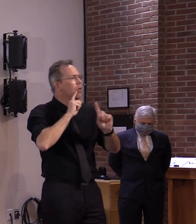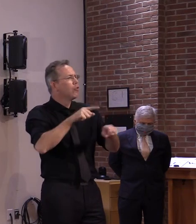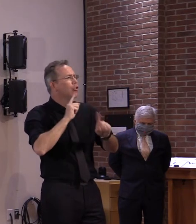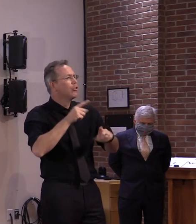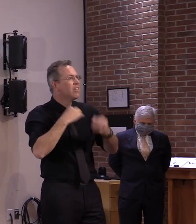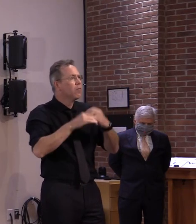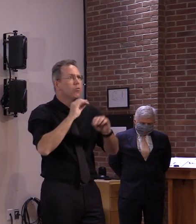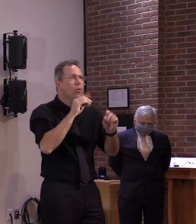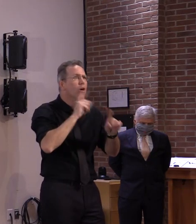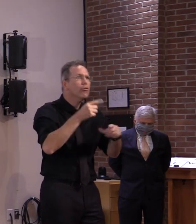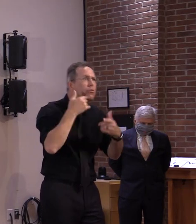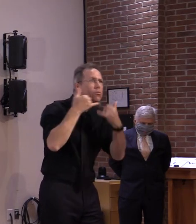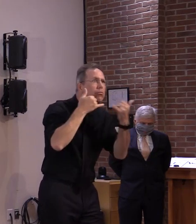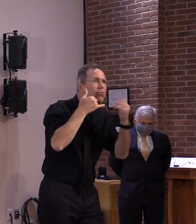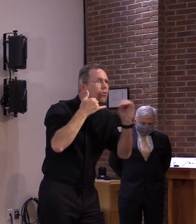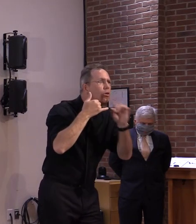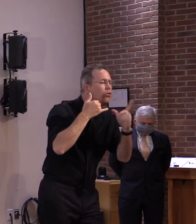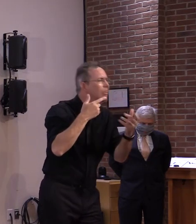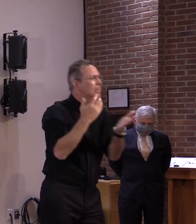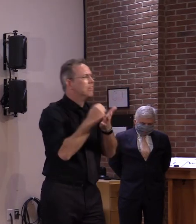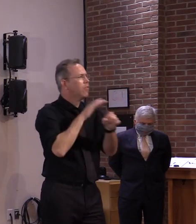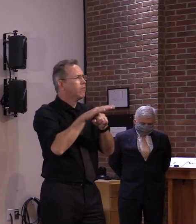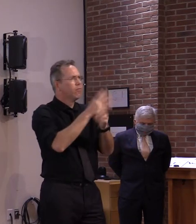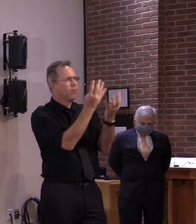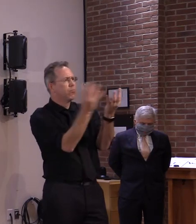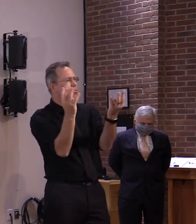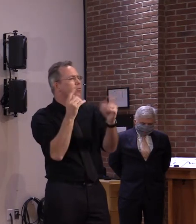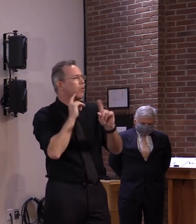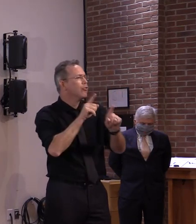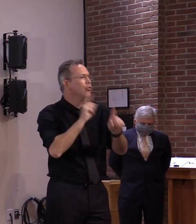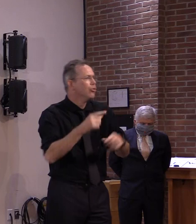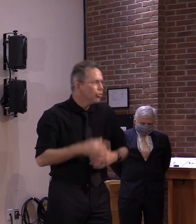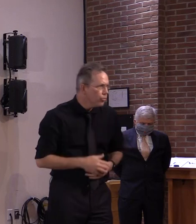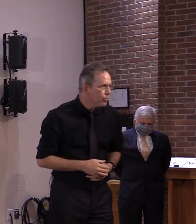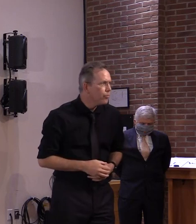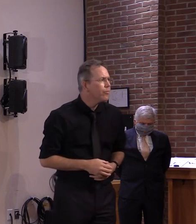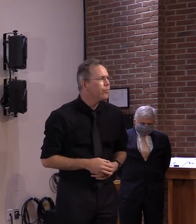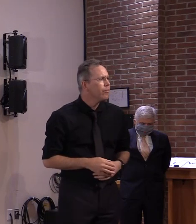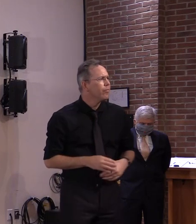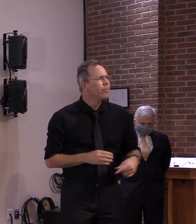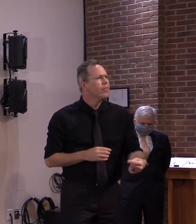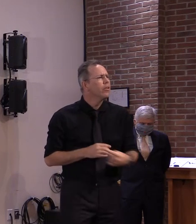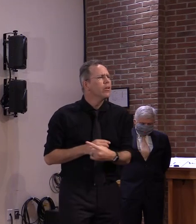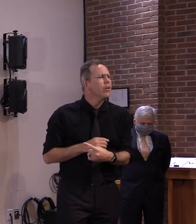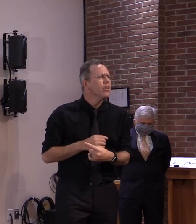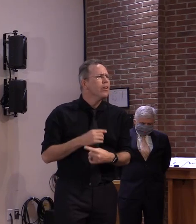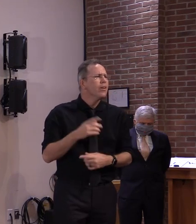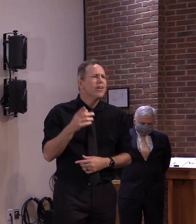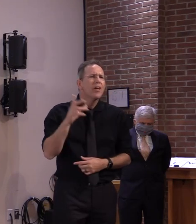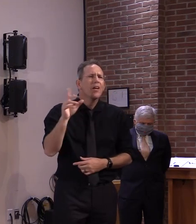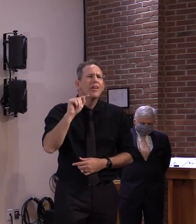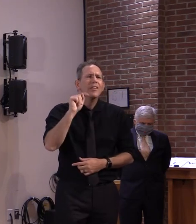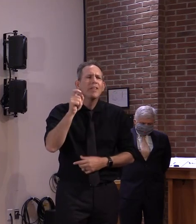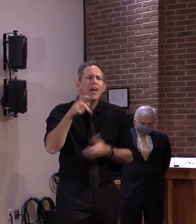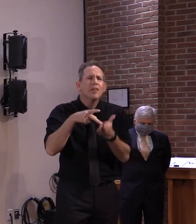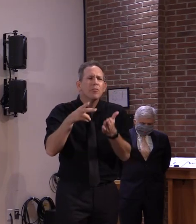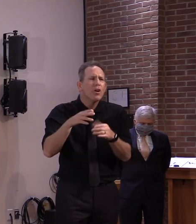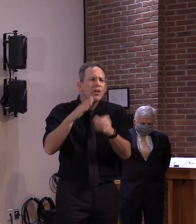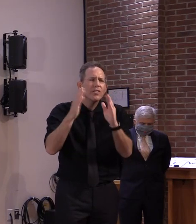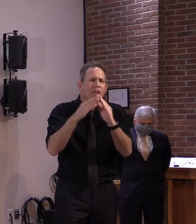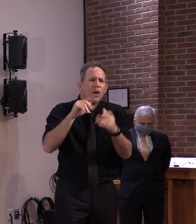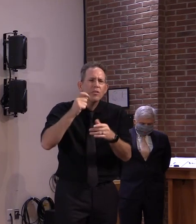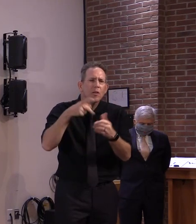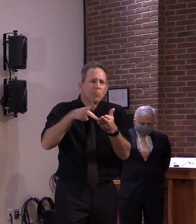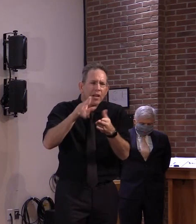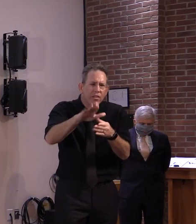Yeah, I was more asking about taxpayers in these 100 areas with agencies are paying for